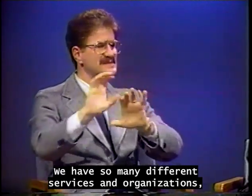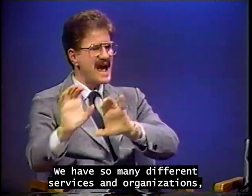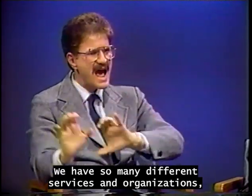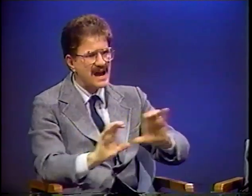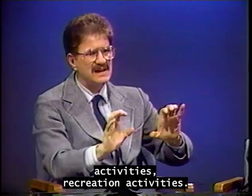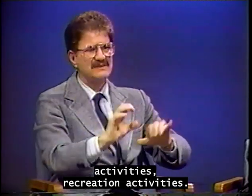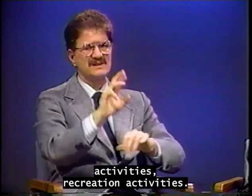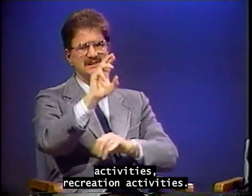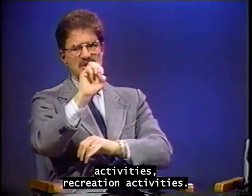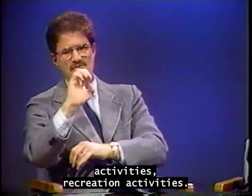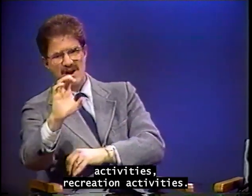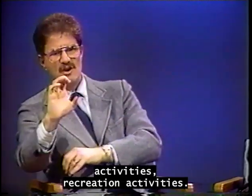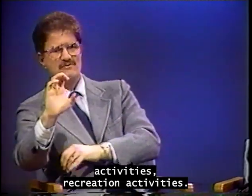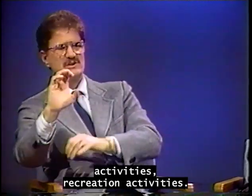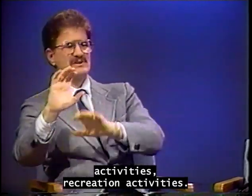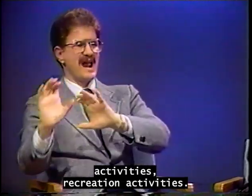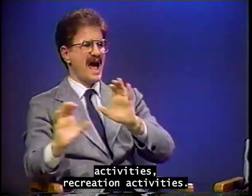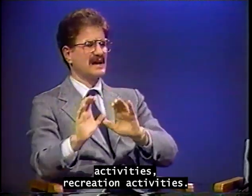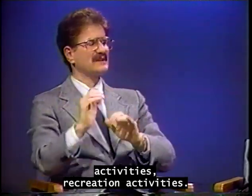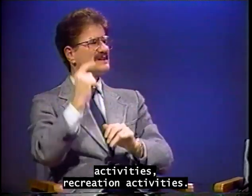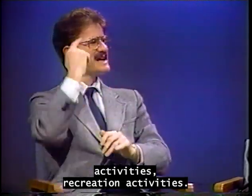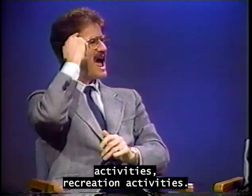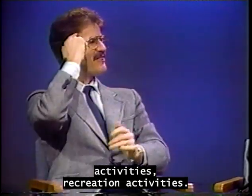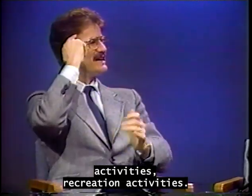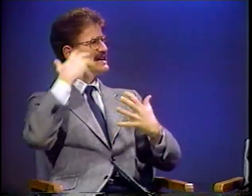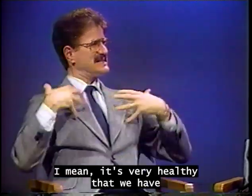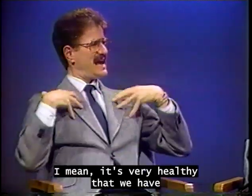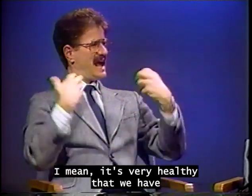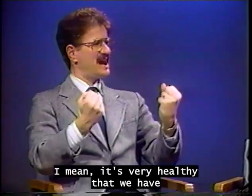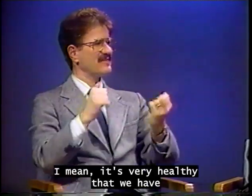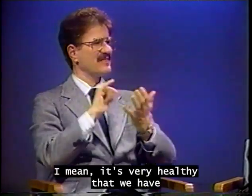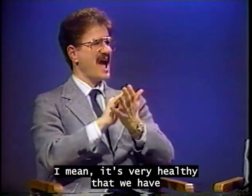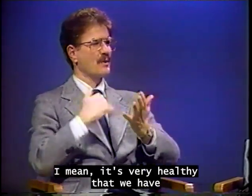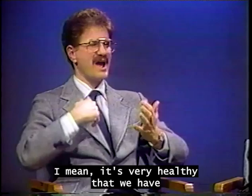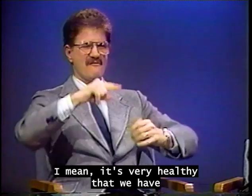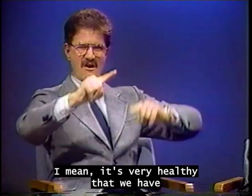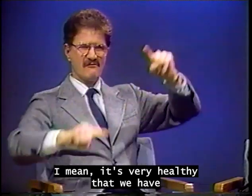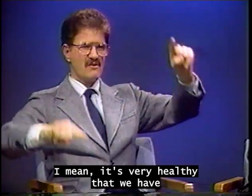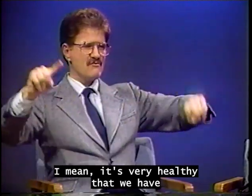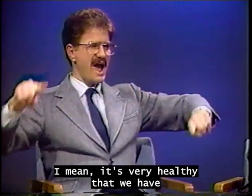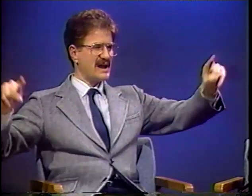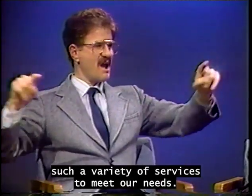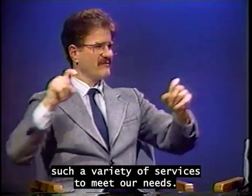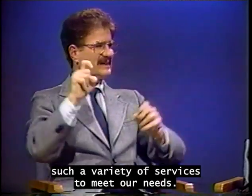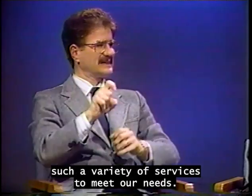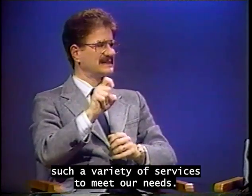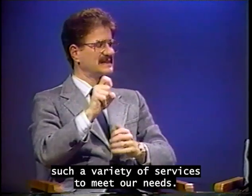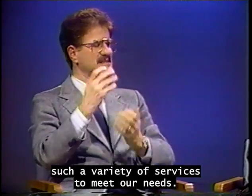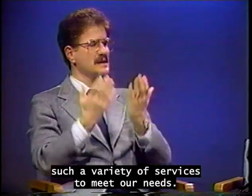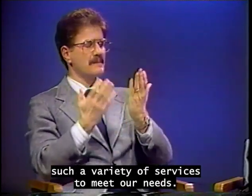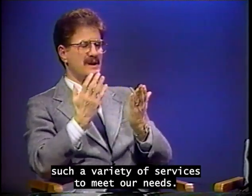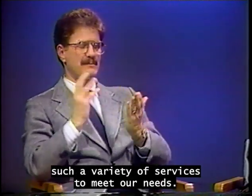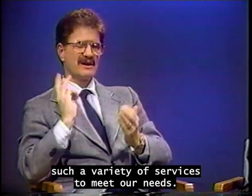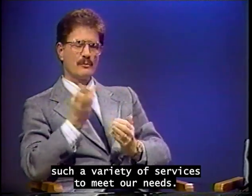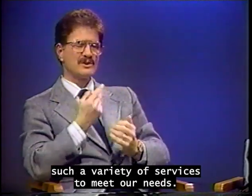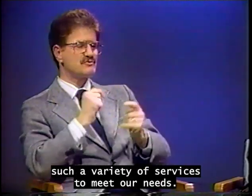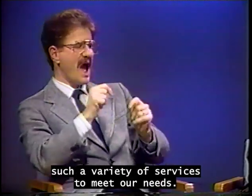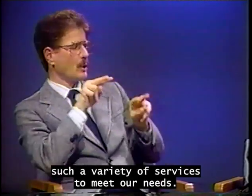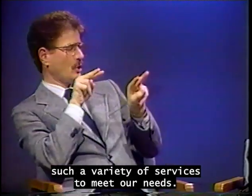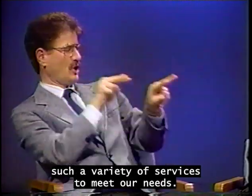organizations, activities, recreation activities. I mean, it's very healthy that we have such a variety of services to meet our